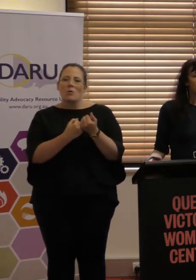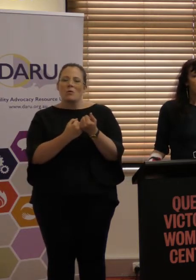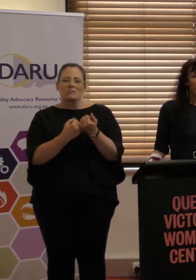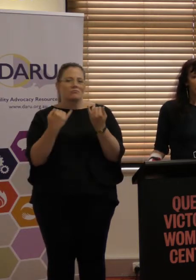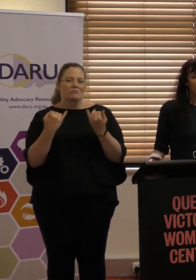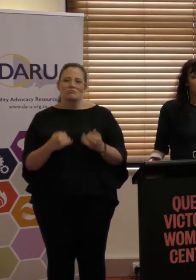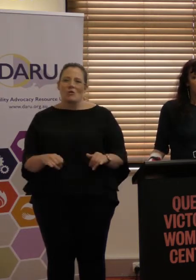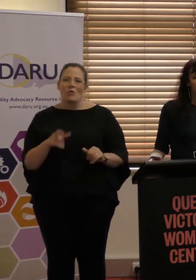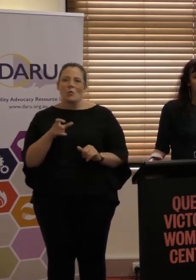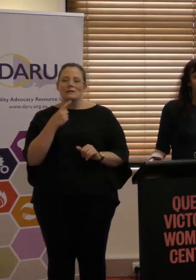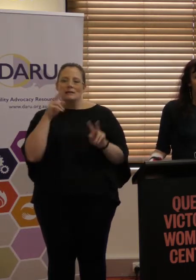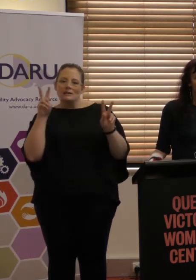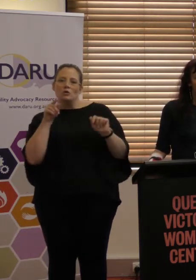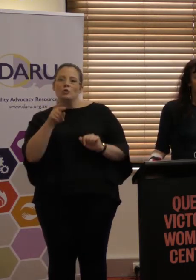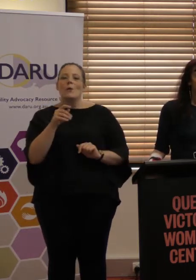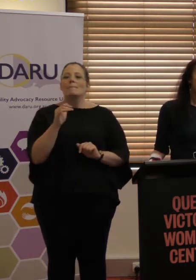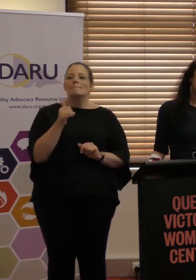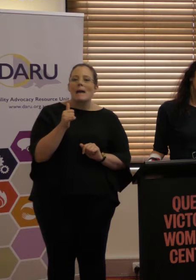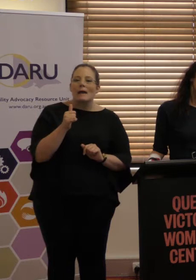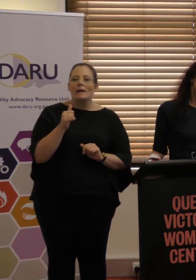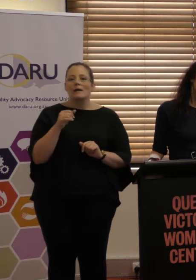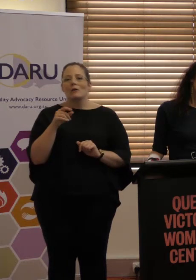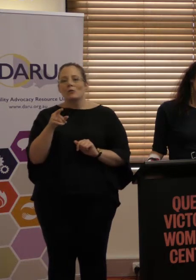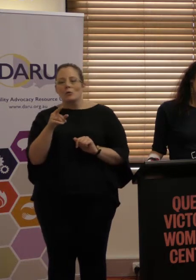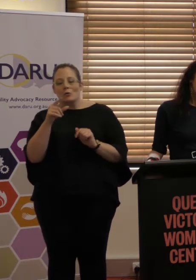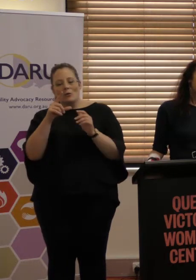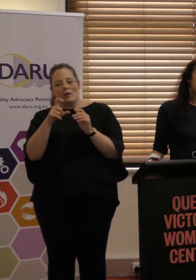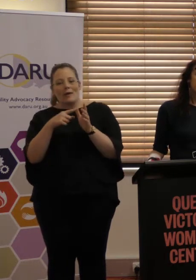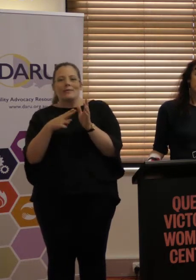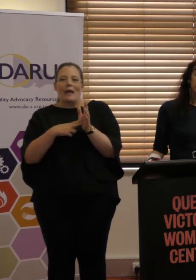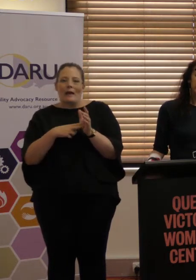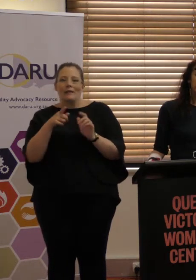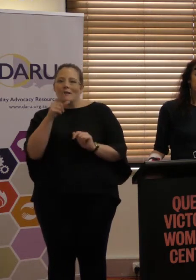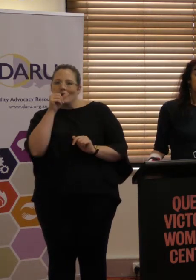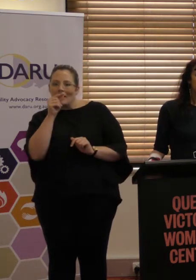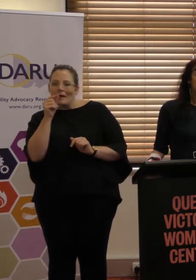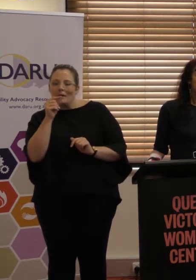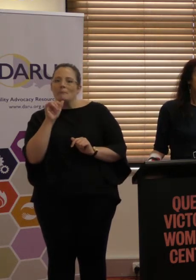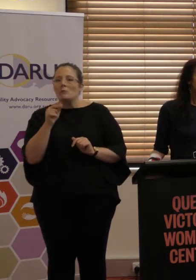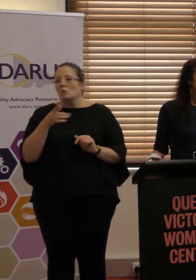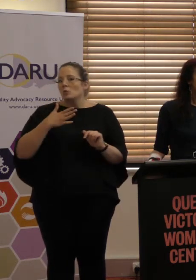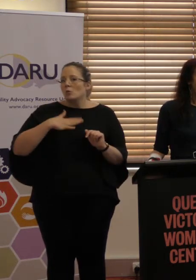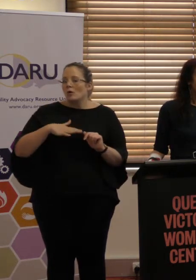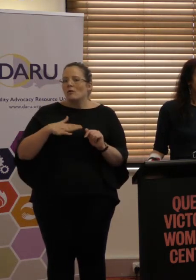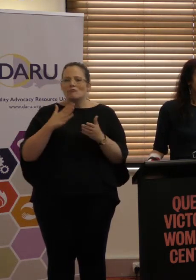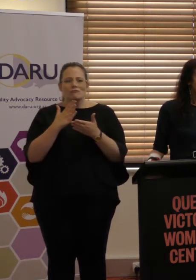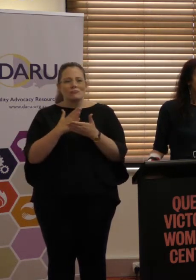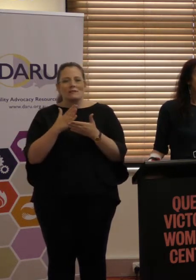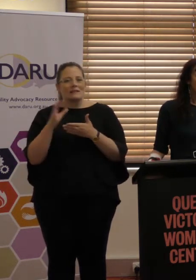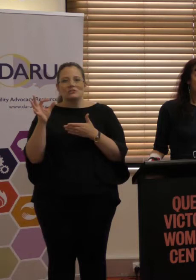of you may, you can, you might like to. And so there is very little that is